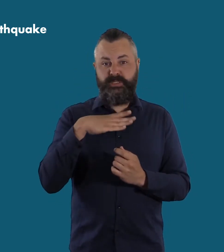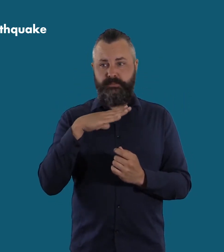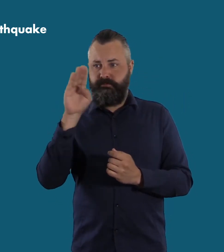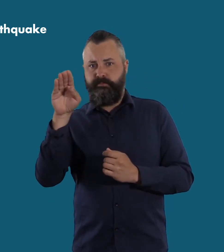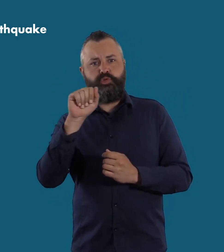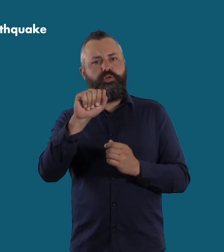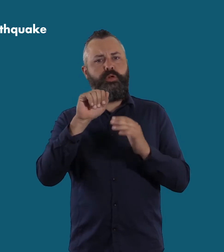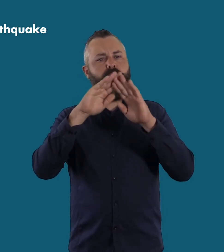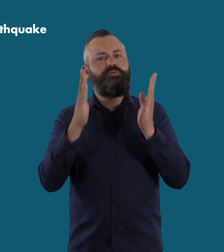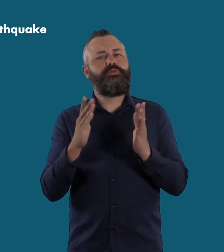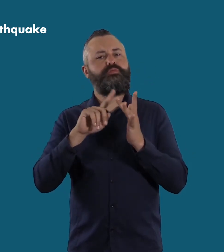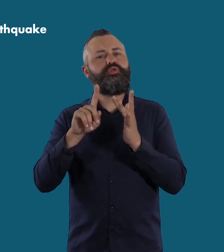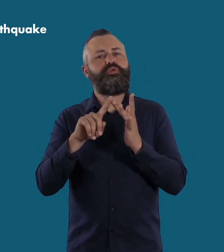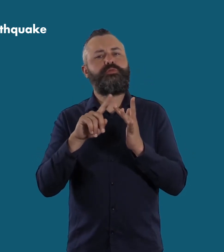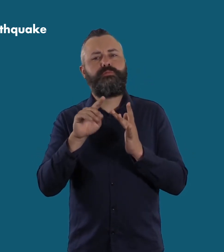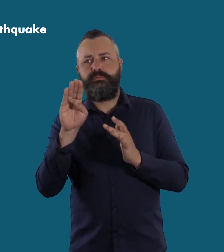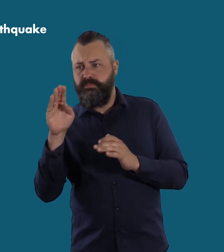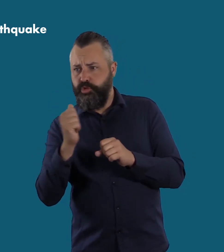Check that your insurance policy covers earthquake damage